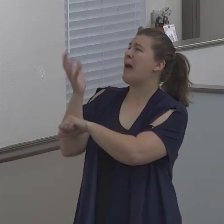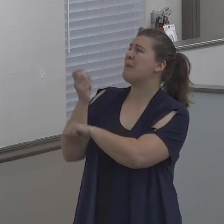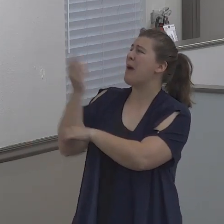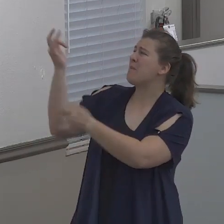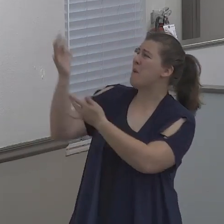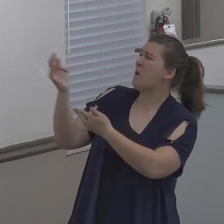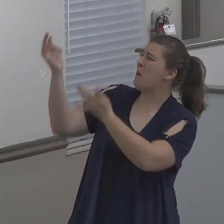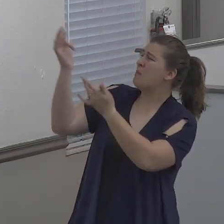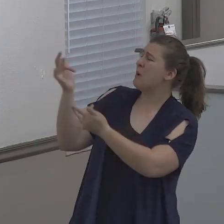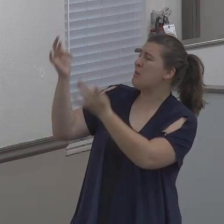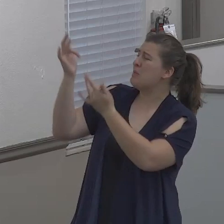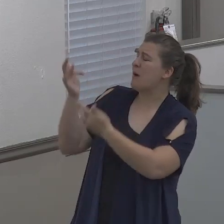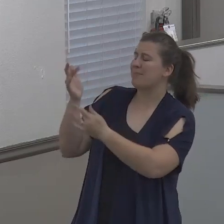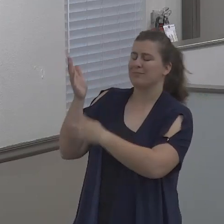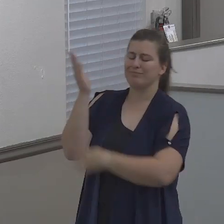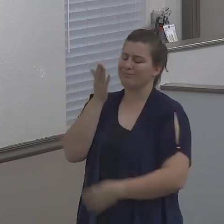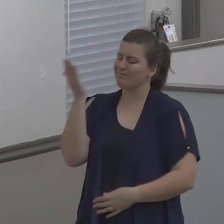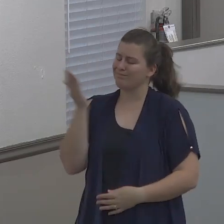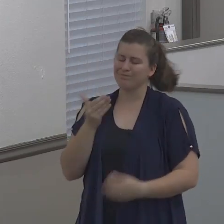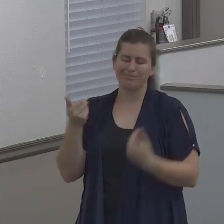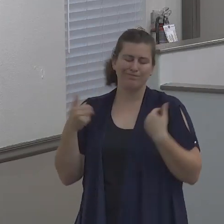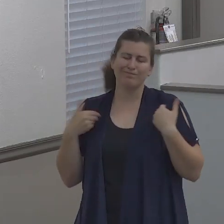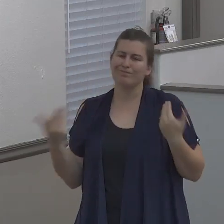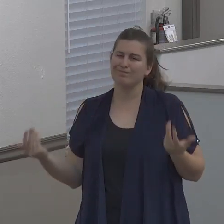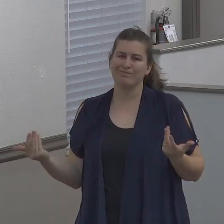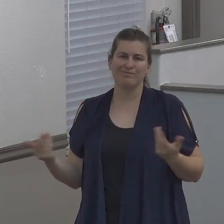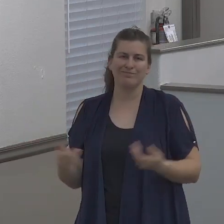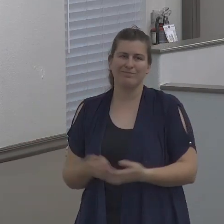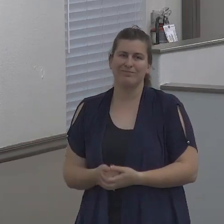begging for mercy, and mercy will never come.